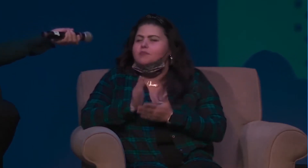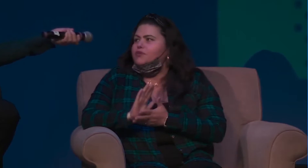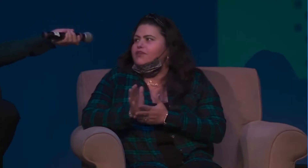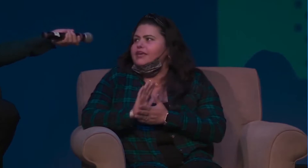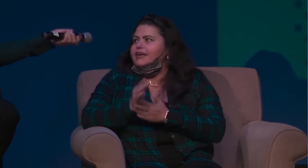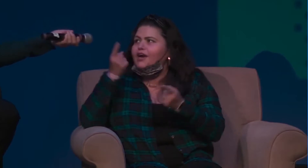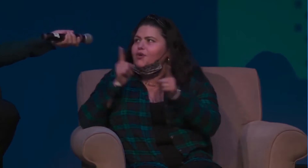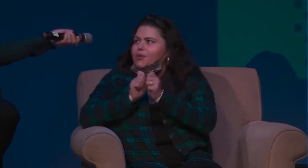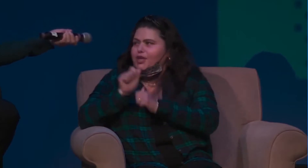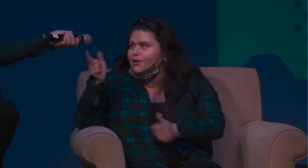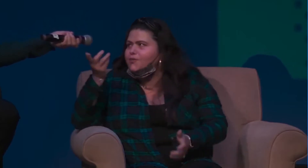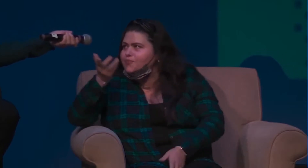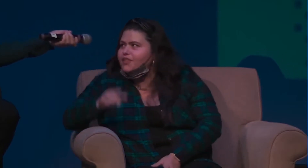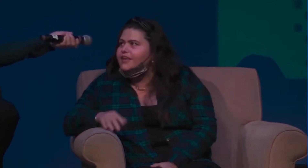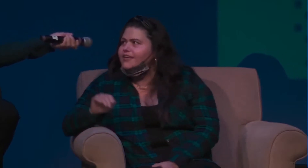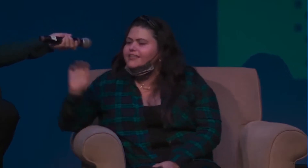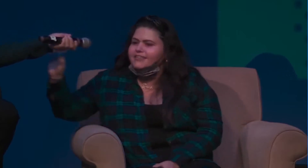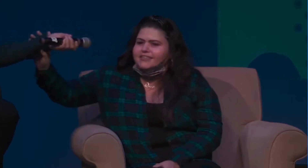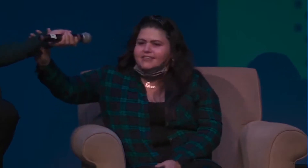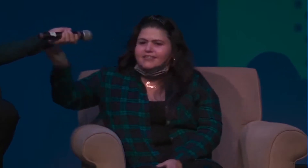really a good movie. I agree with you.